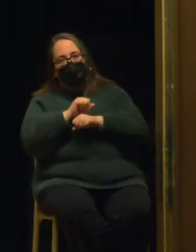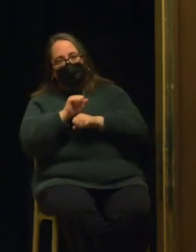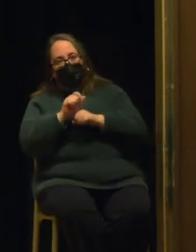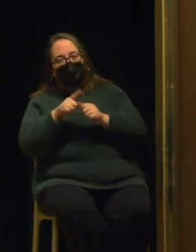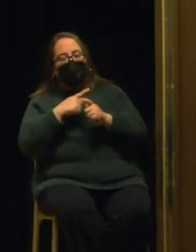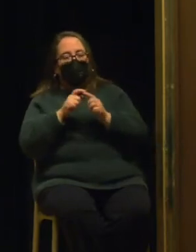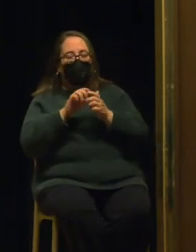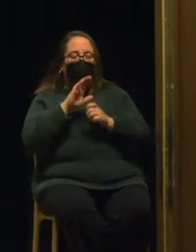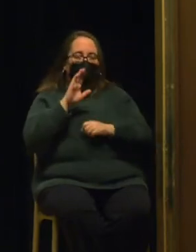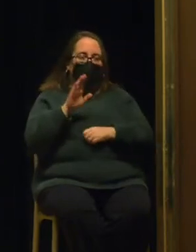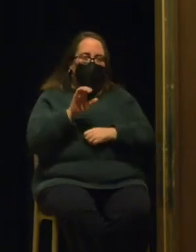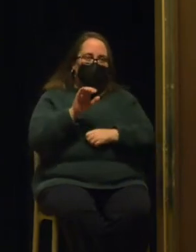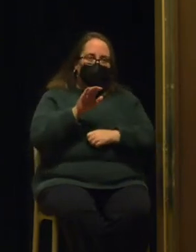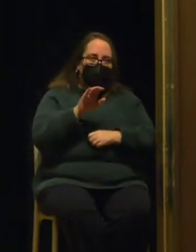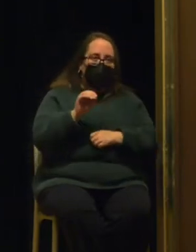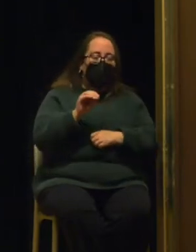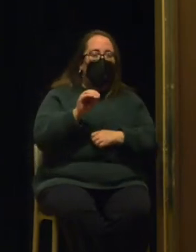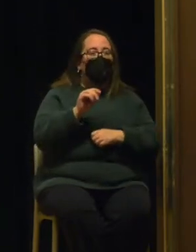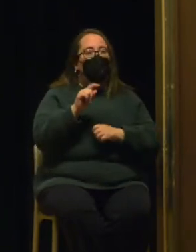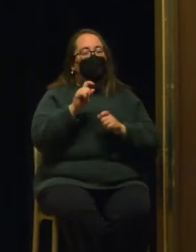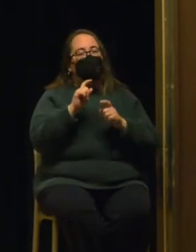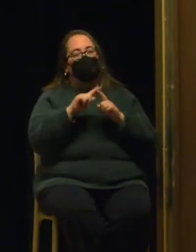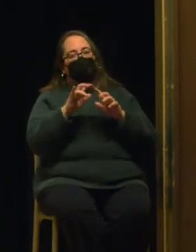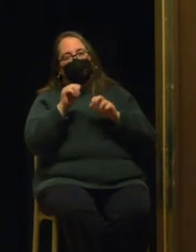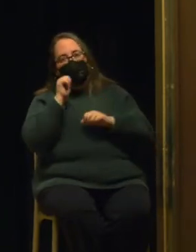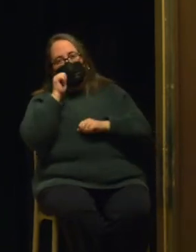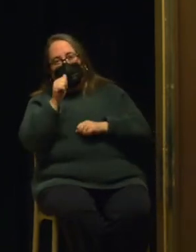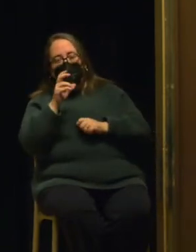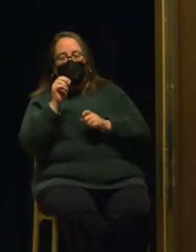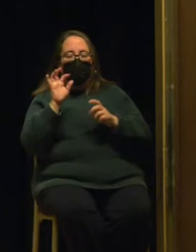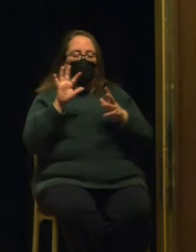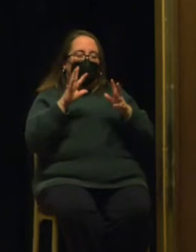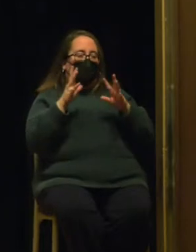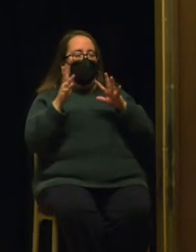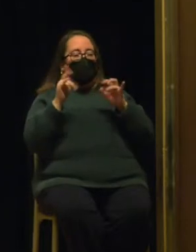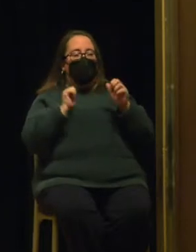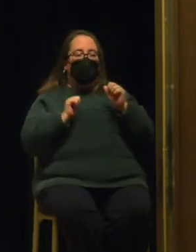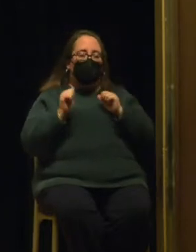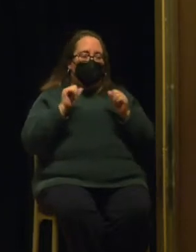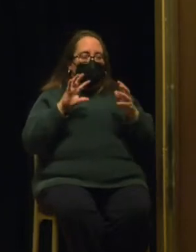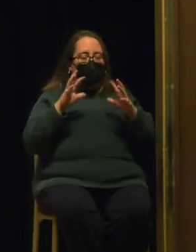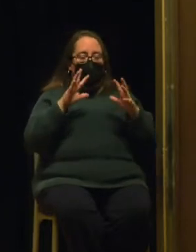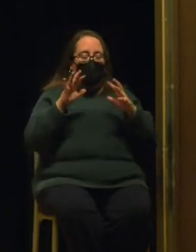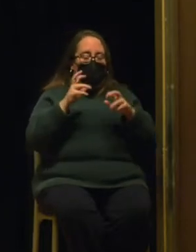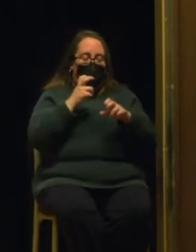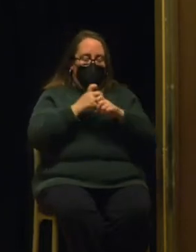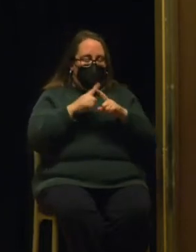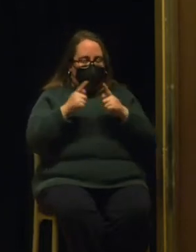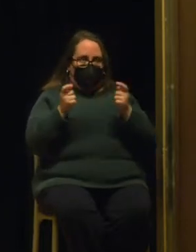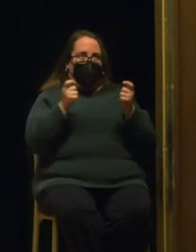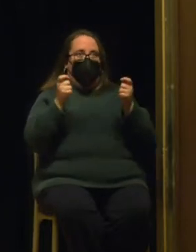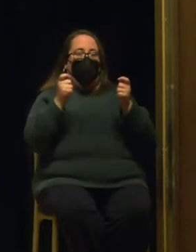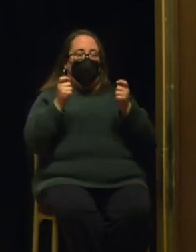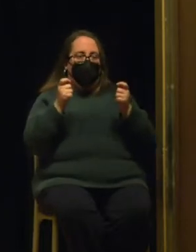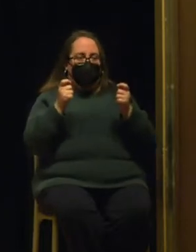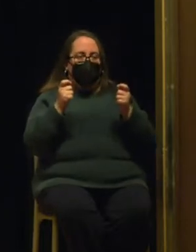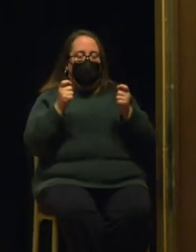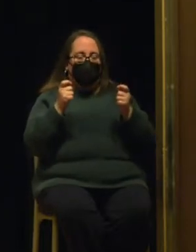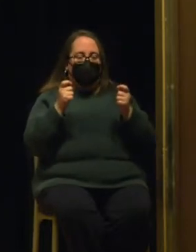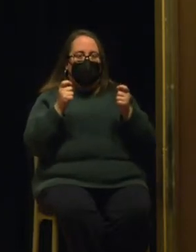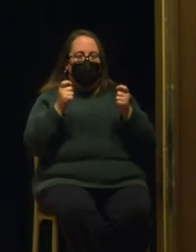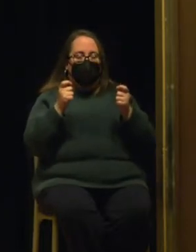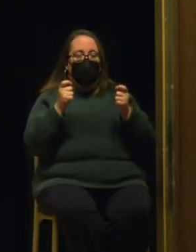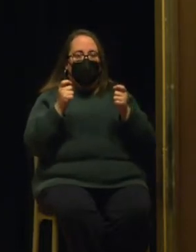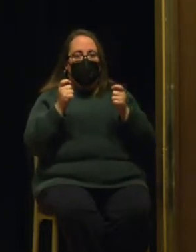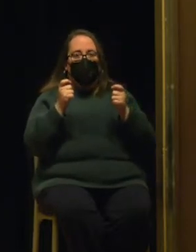CEO and I had to leave tomorrow. So that was hard to deal with. Mm-hmm. And